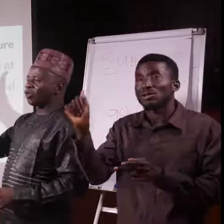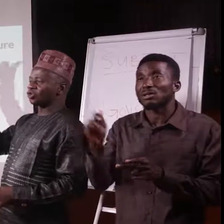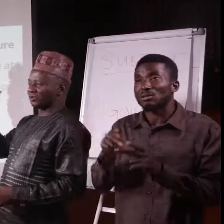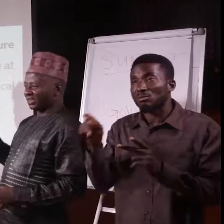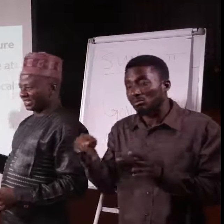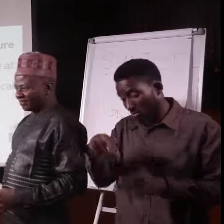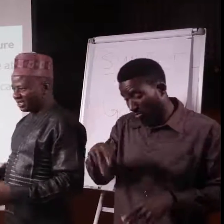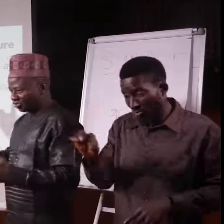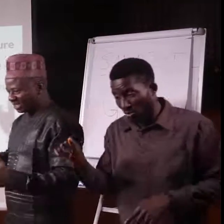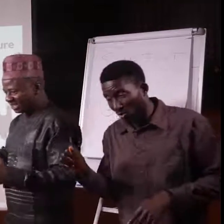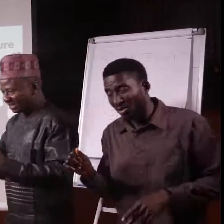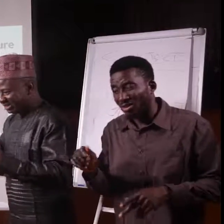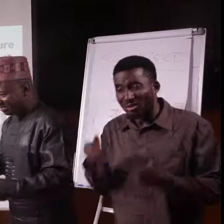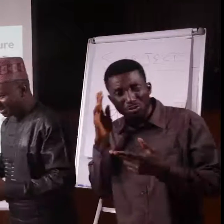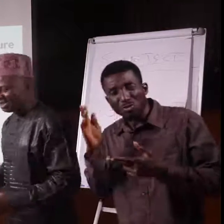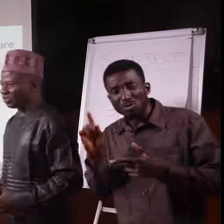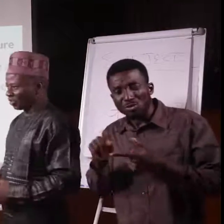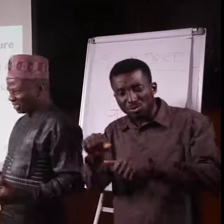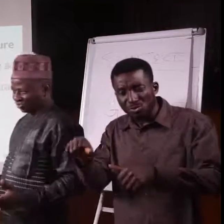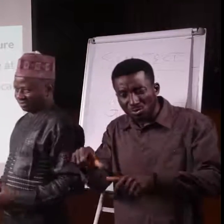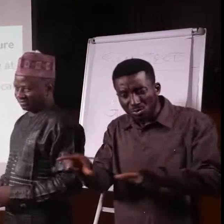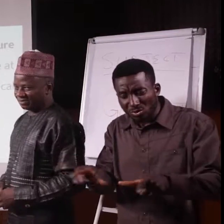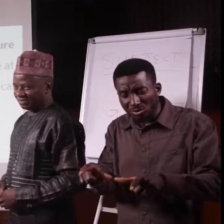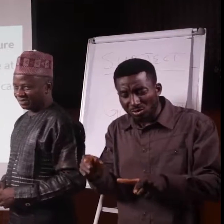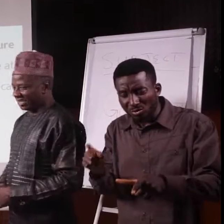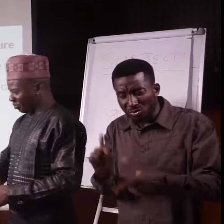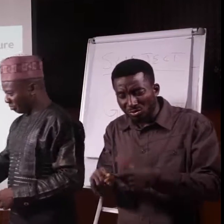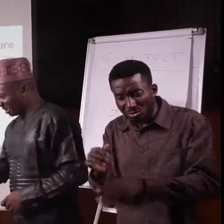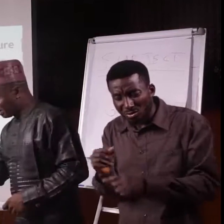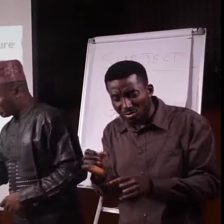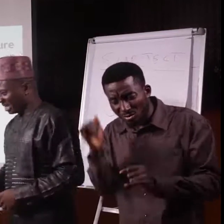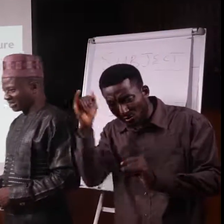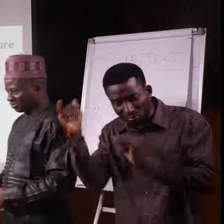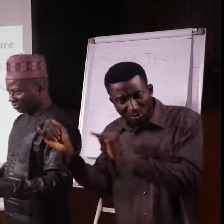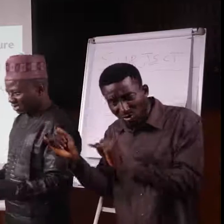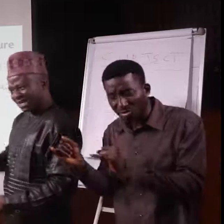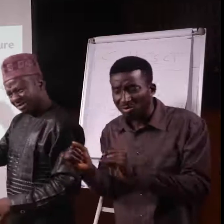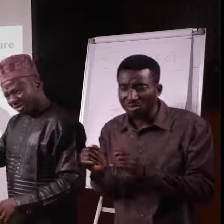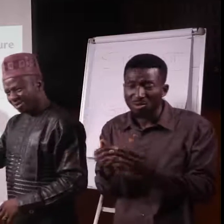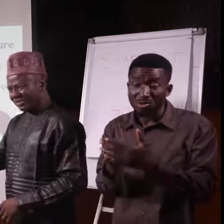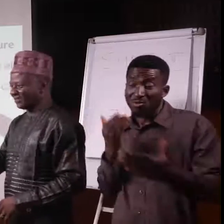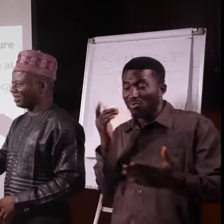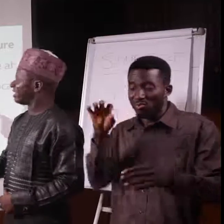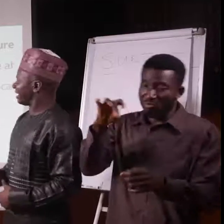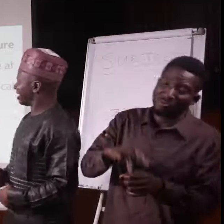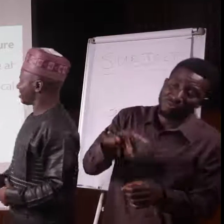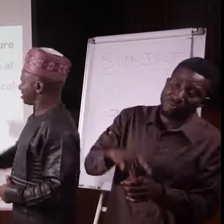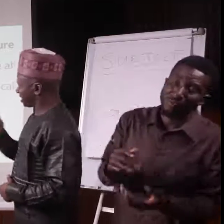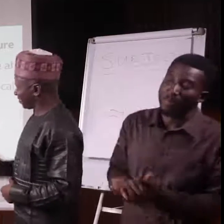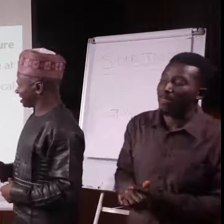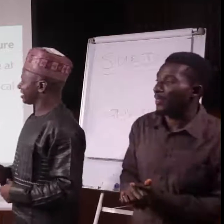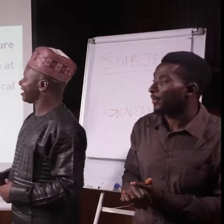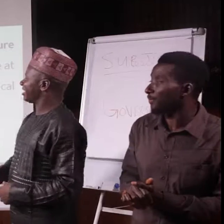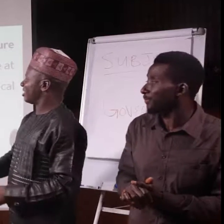even go to your village and begin to dig deep into your history, whether you pay your tax or you do this at the local government level. And that is why it